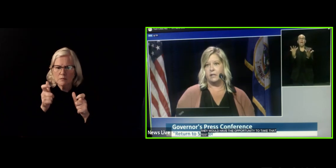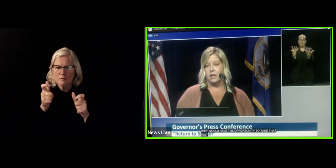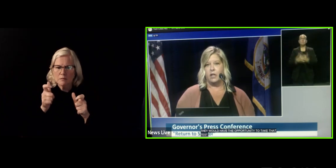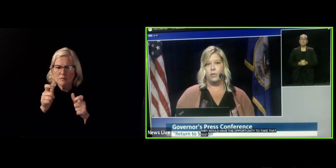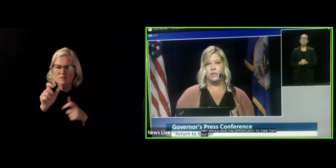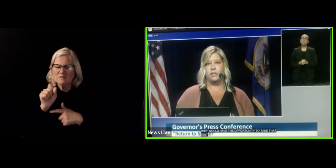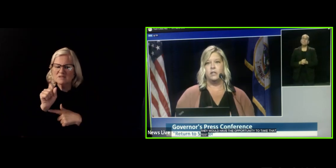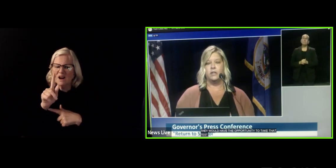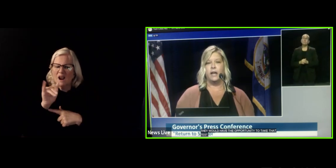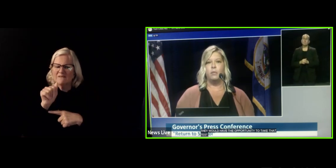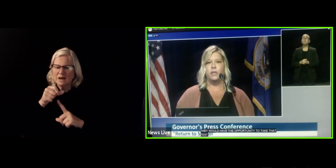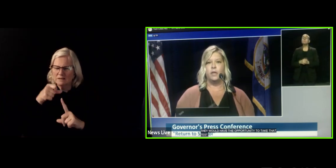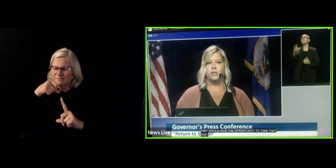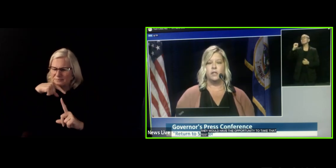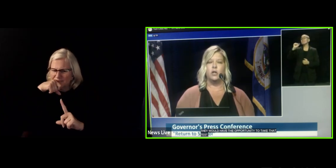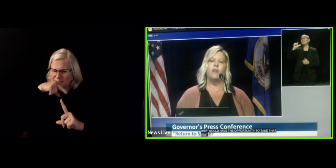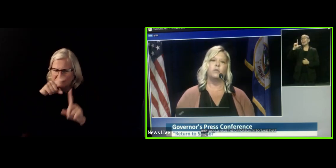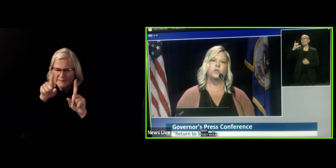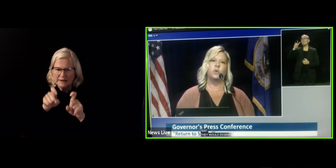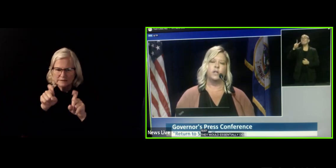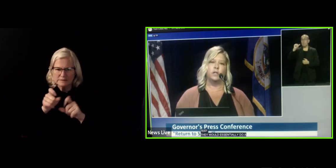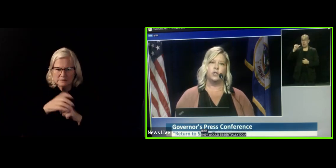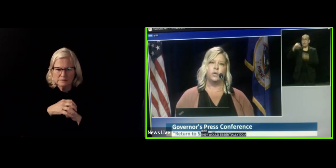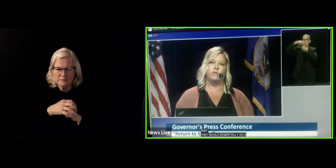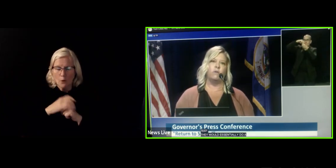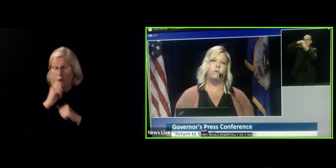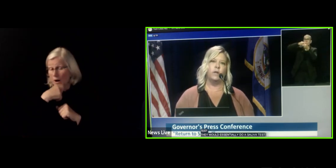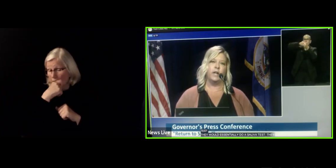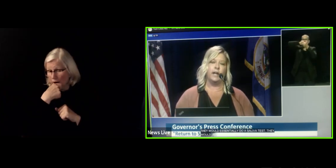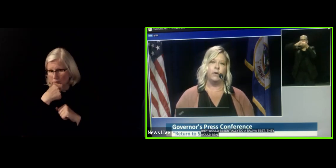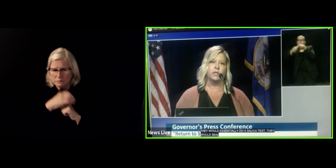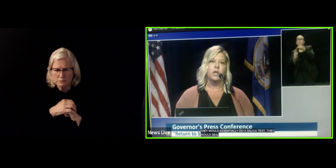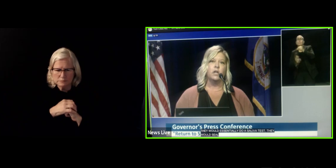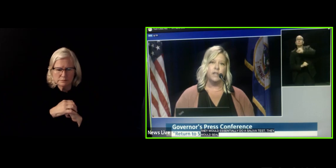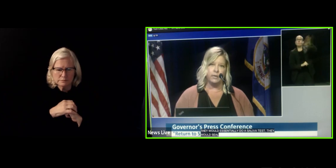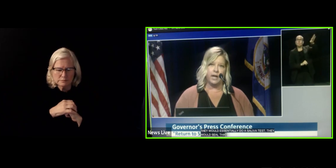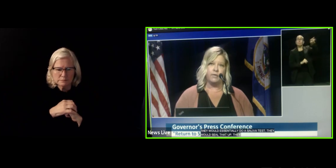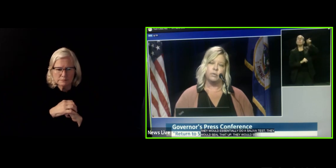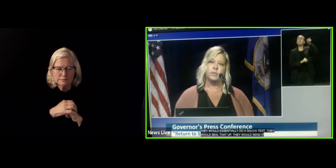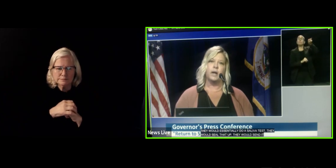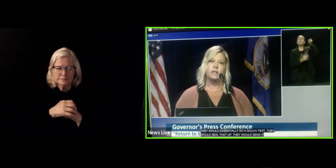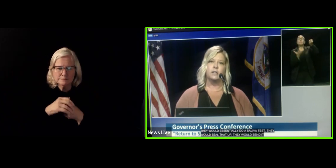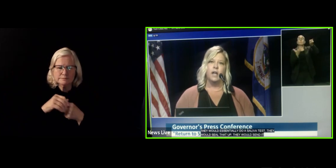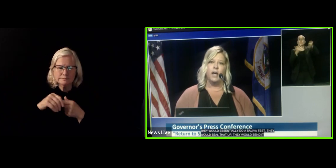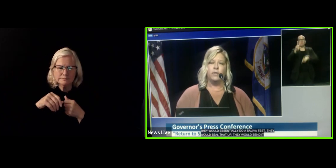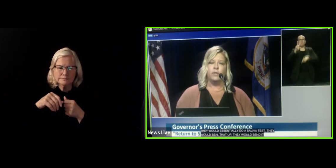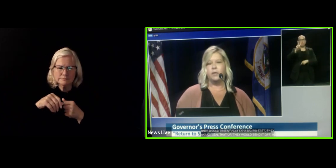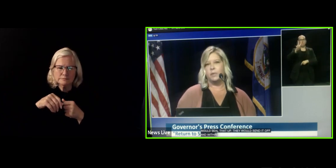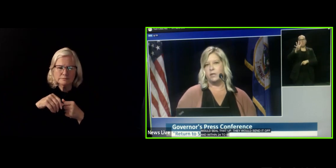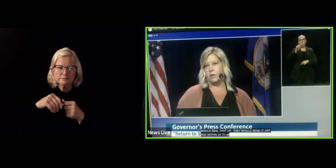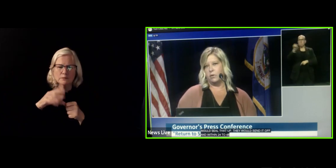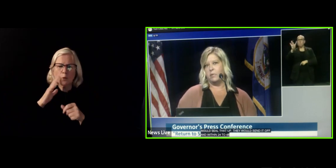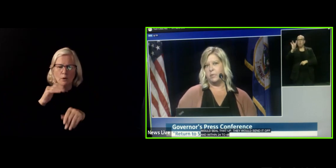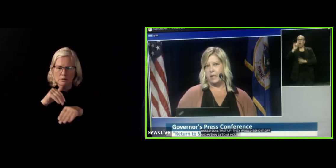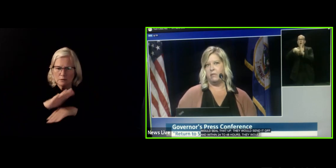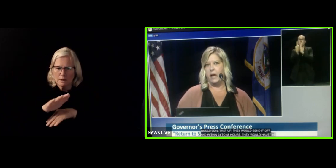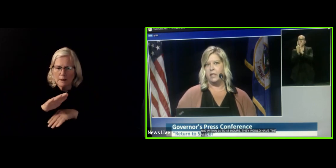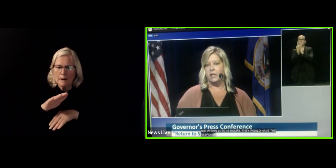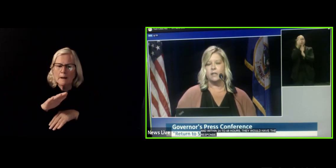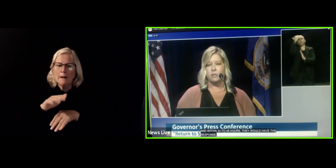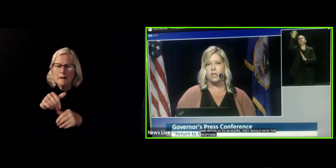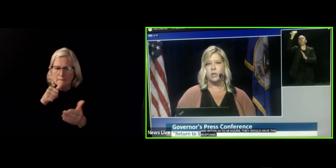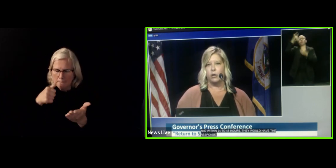test. They would seal that up. They would send it off, and within 24 to 48 hours, they would have the response. And with that response also comes peace of